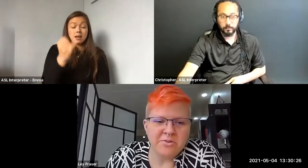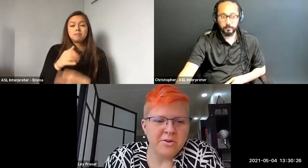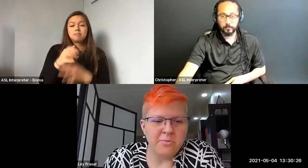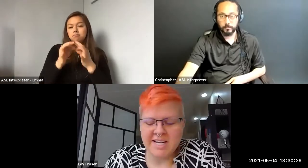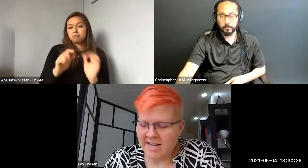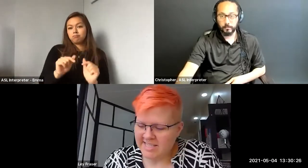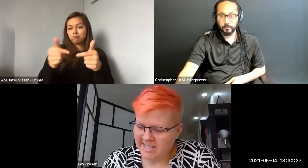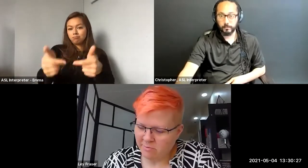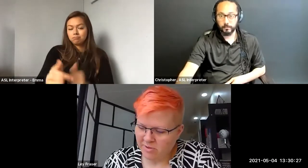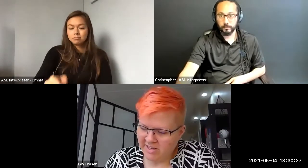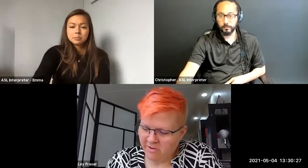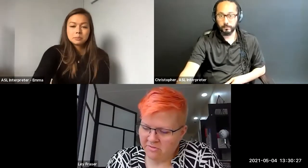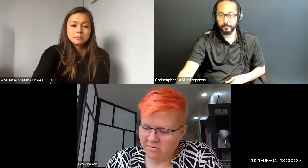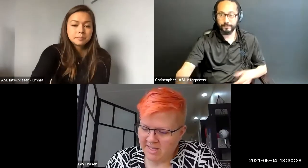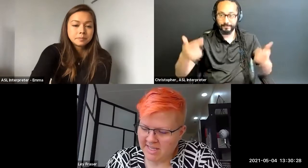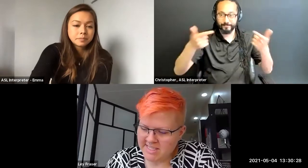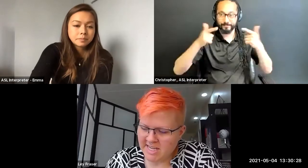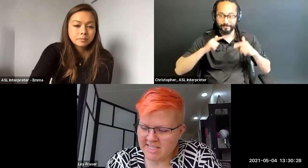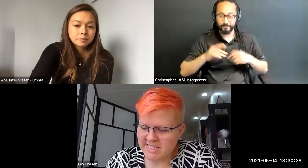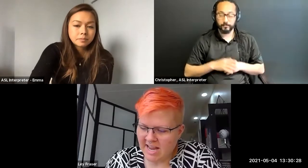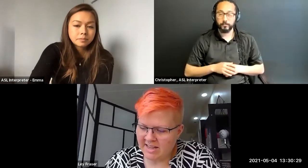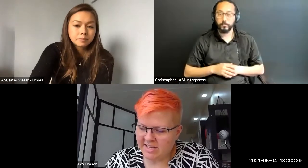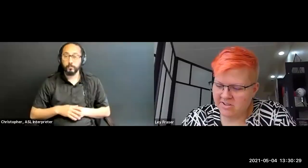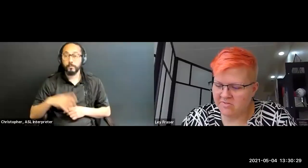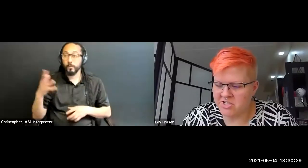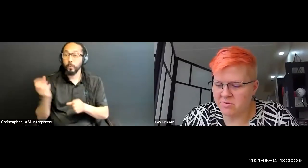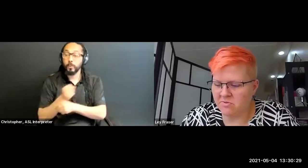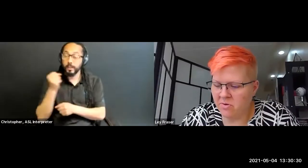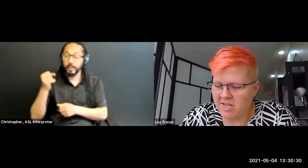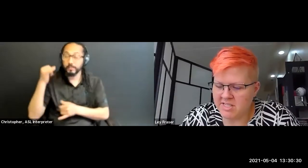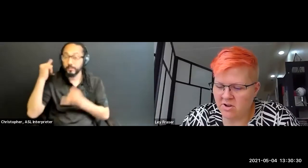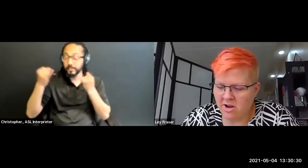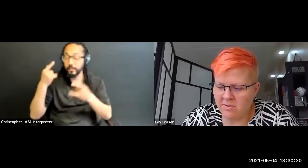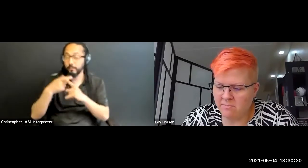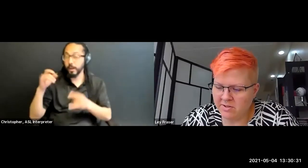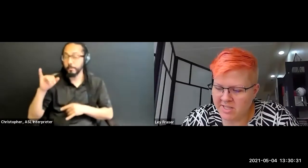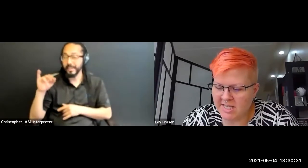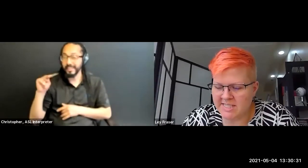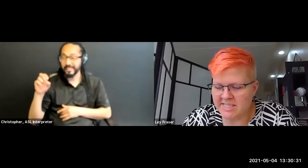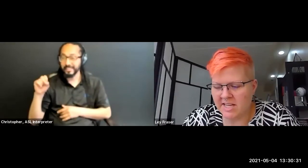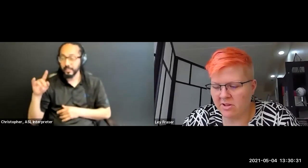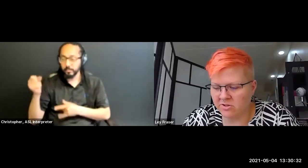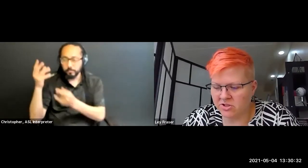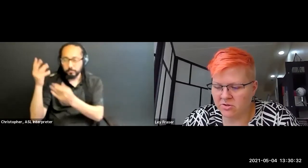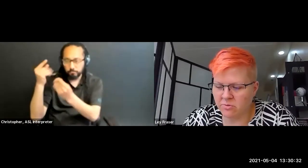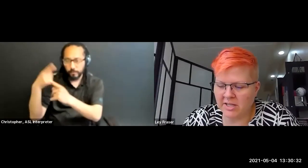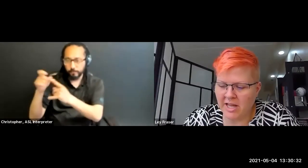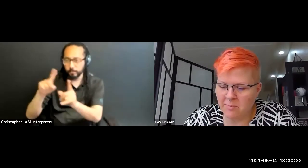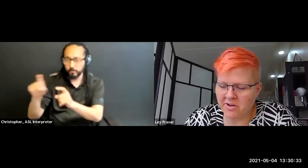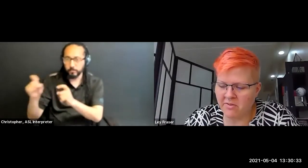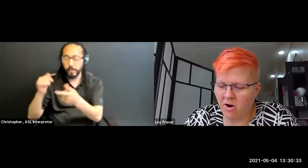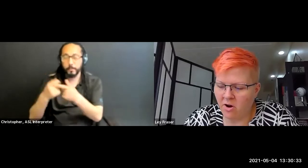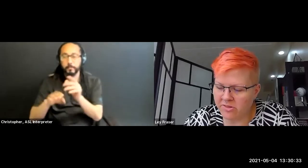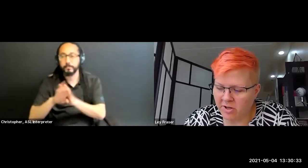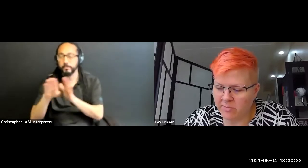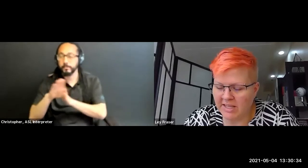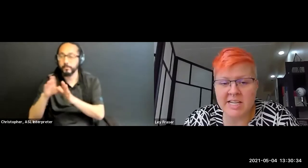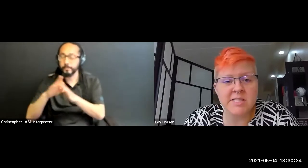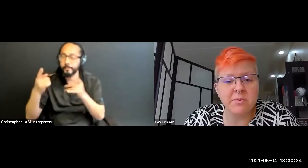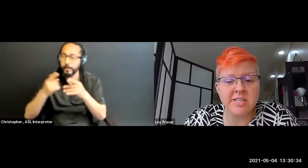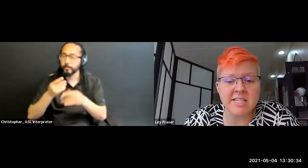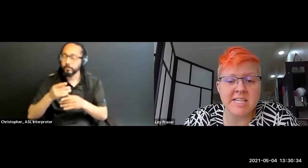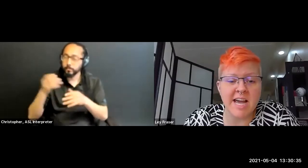So the winning idea really evolved from the insights, and the intervention will focus on building consent culture through a collaborative art